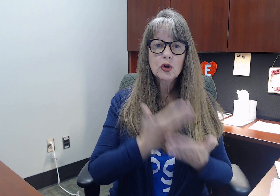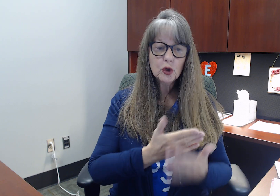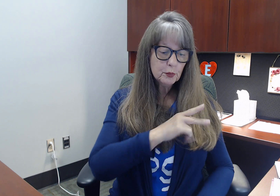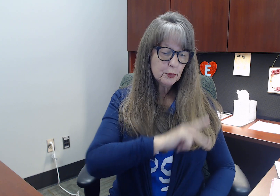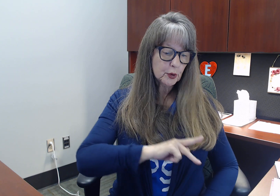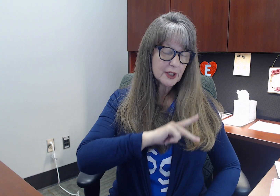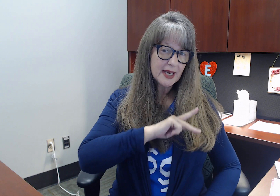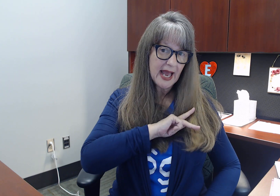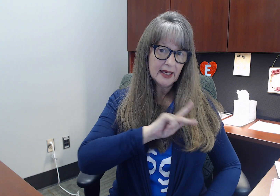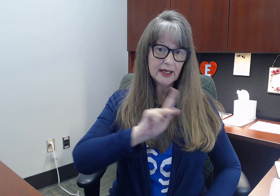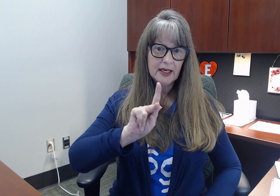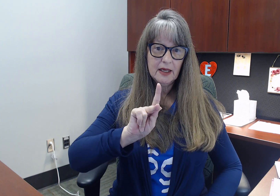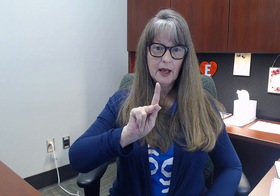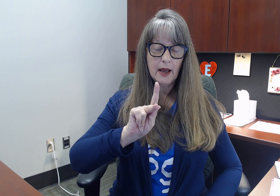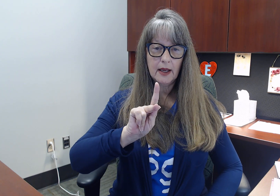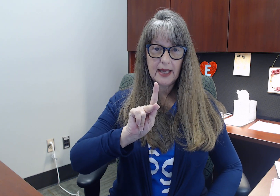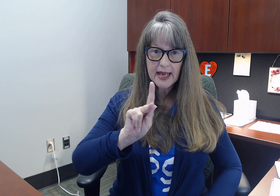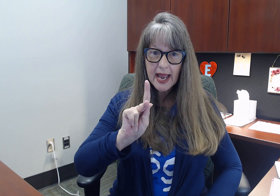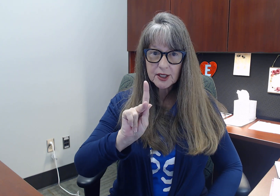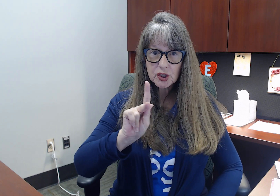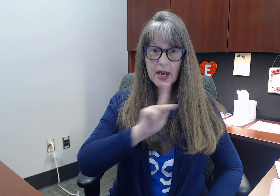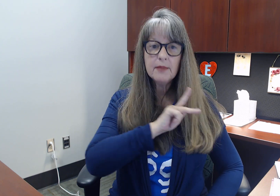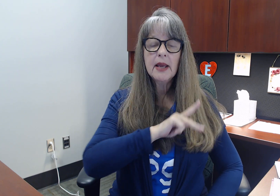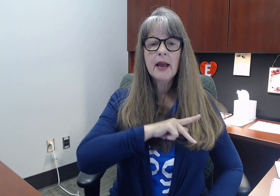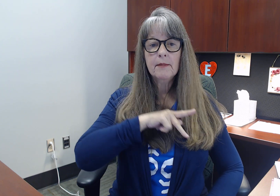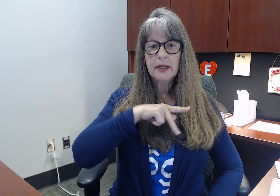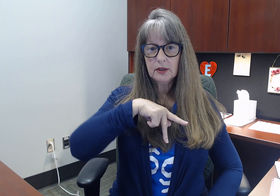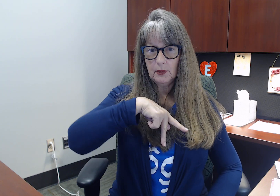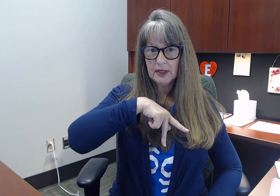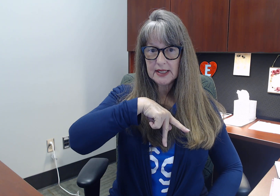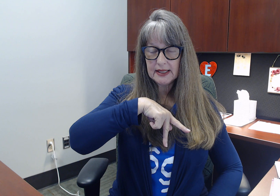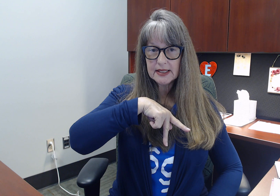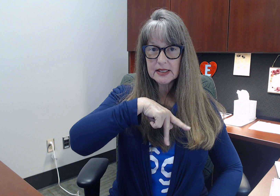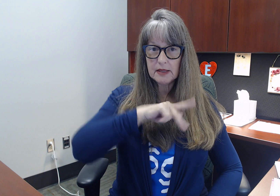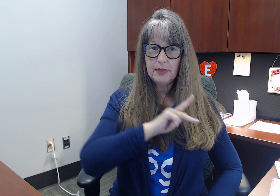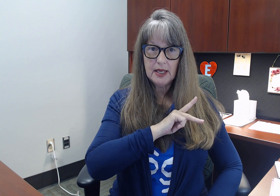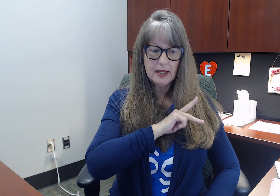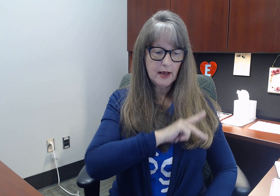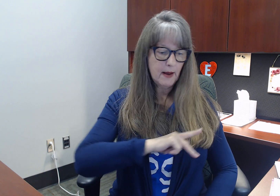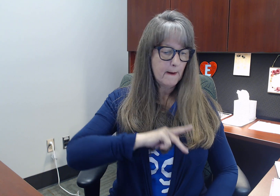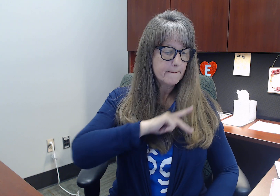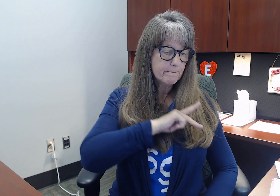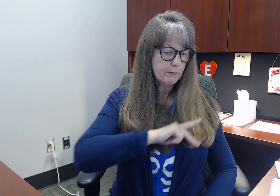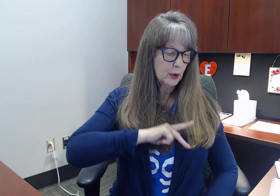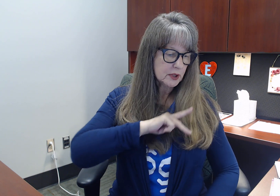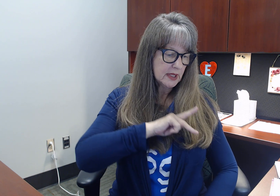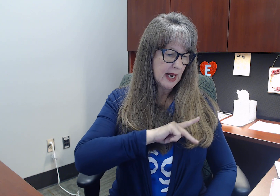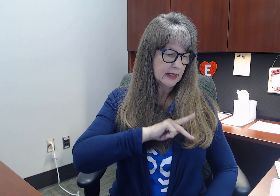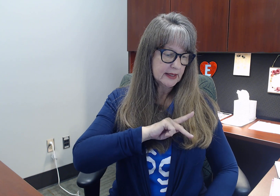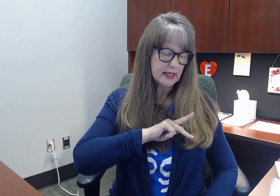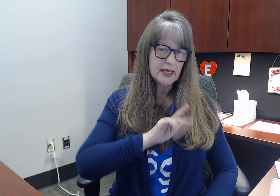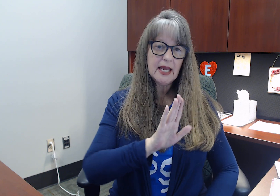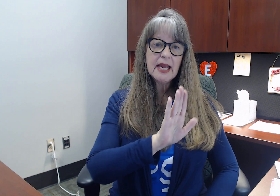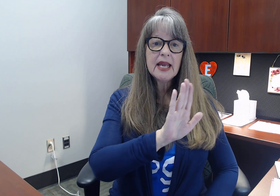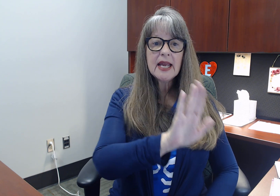good personality, K hand shape, but when it's like this, it's a P, personality,